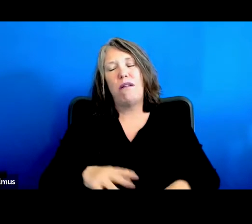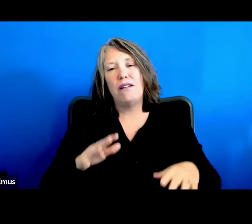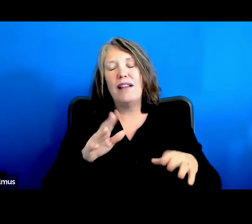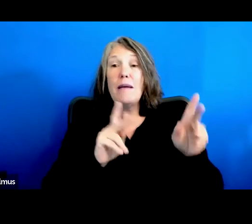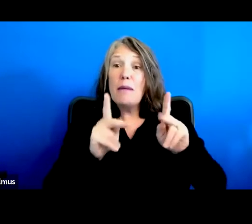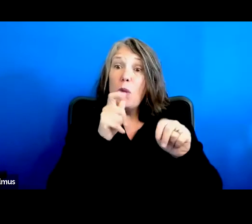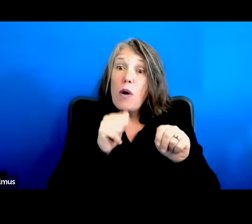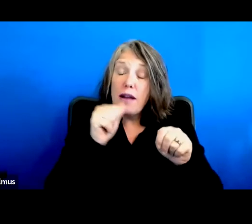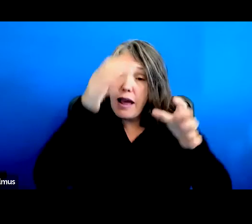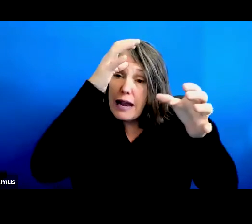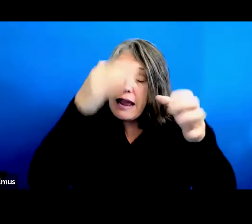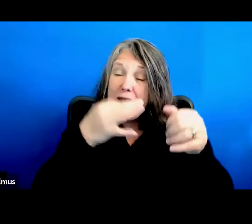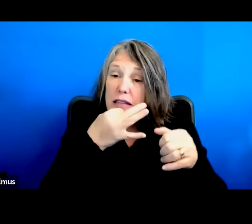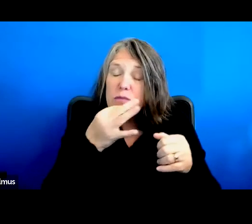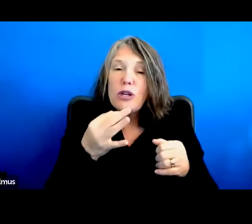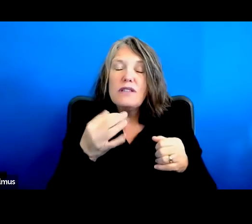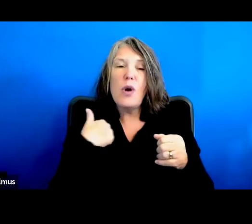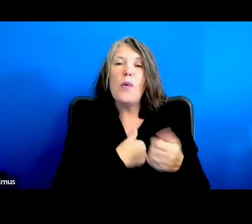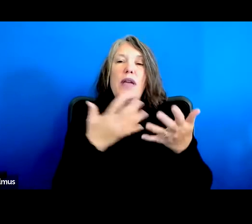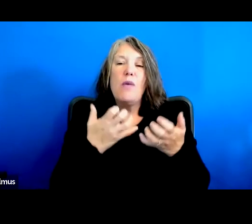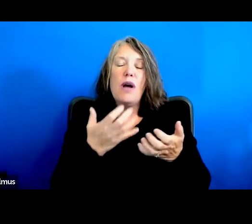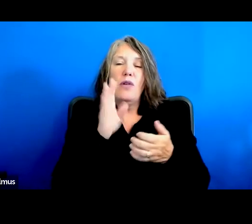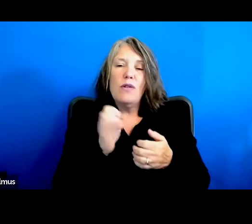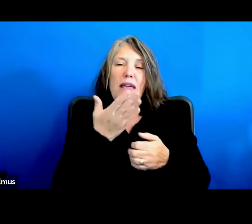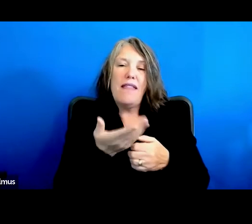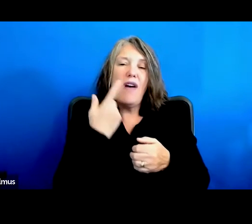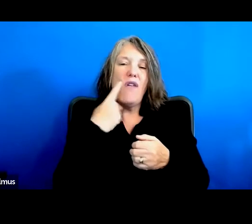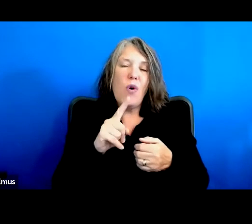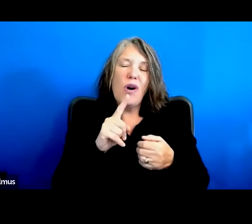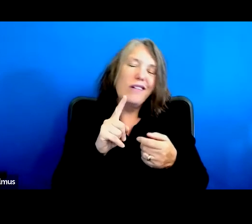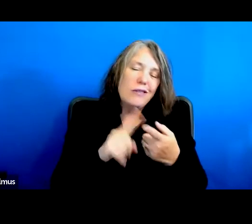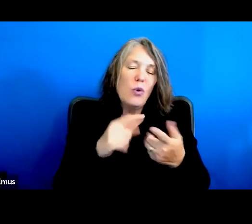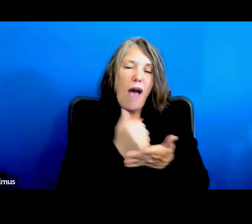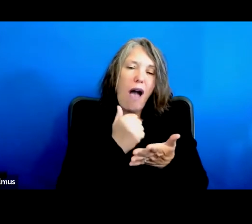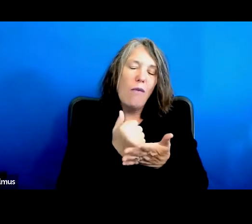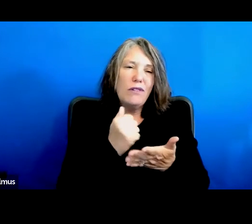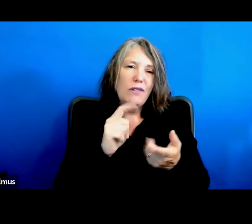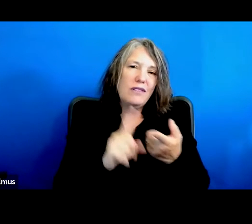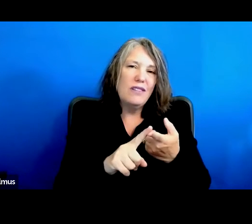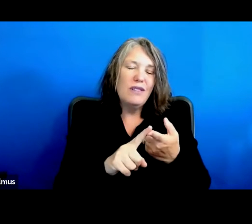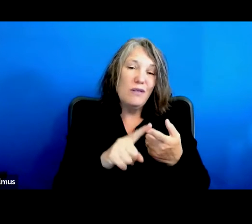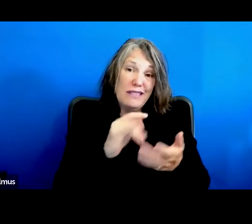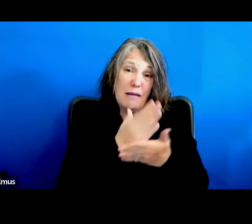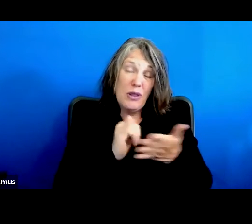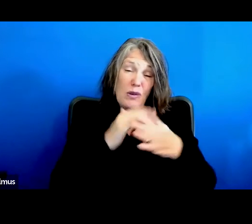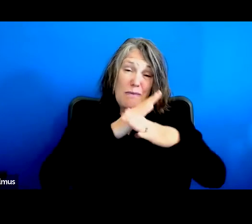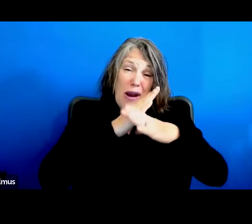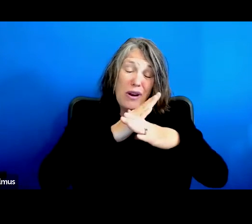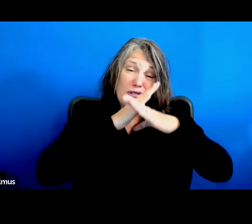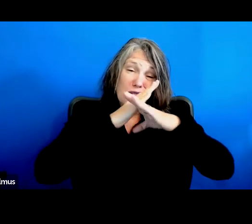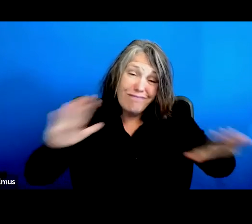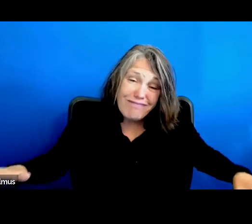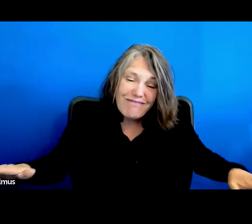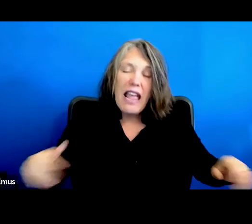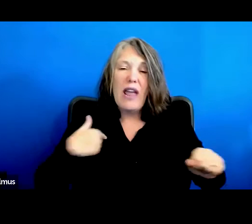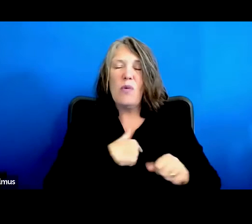from analyzing it. So we want to try to be here to try to overcome some of those barriers to start getting at those analysis, and